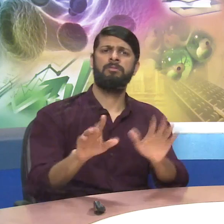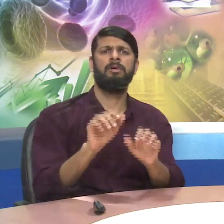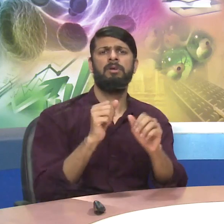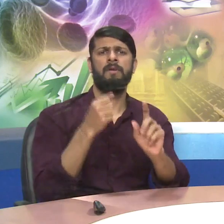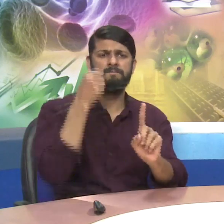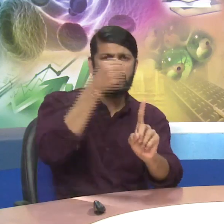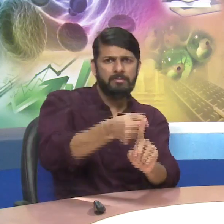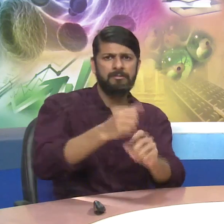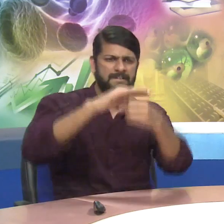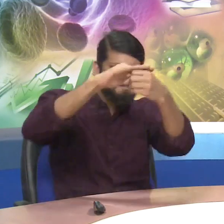And